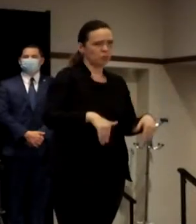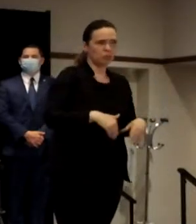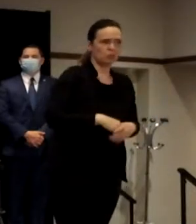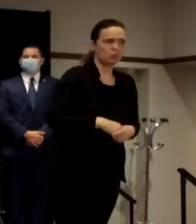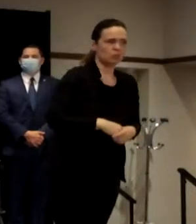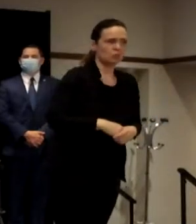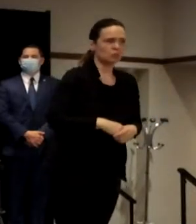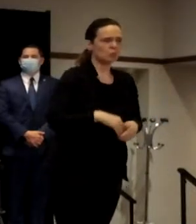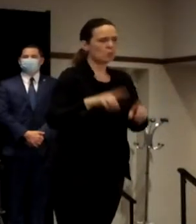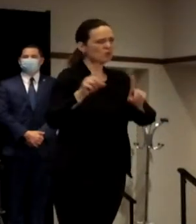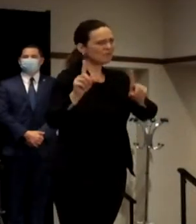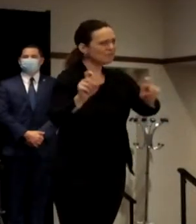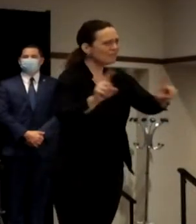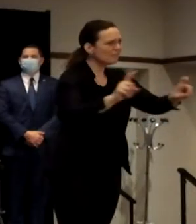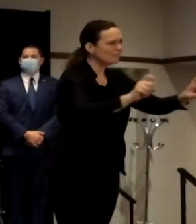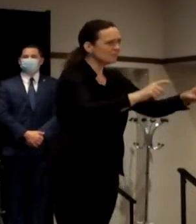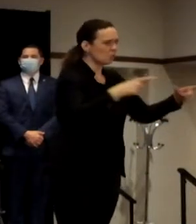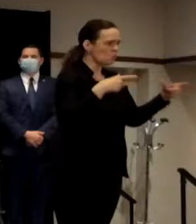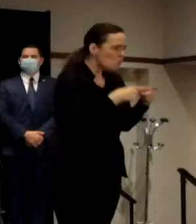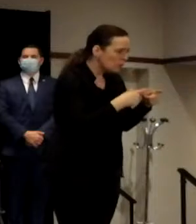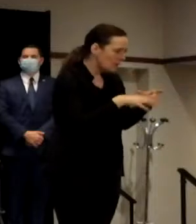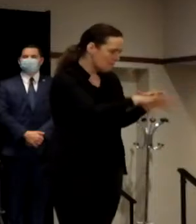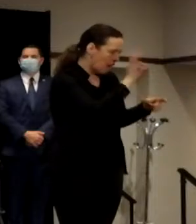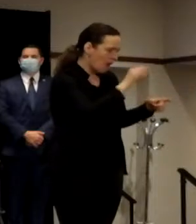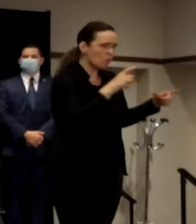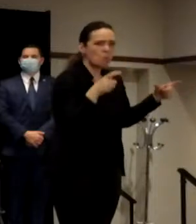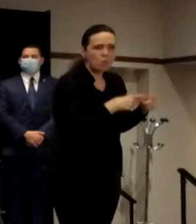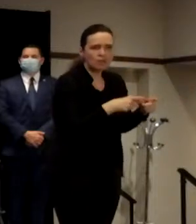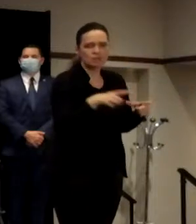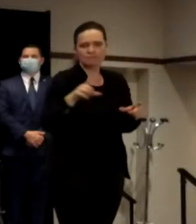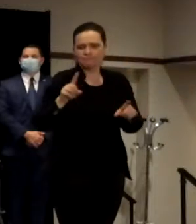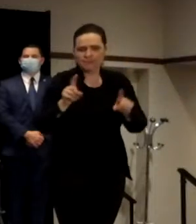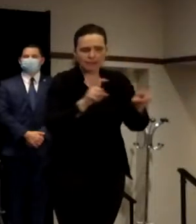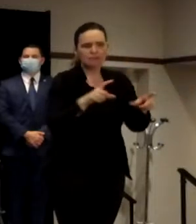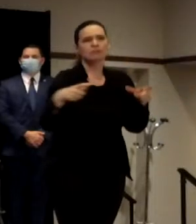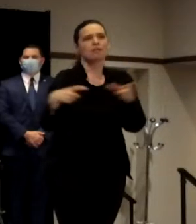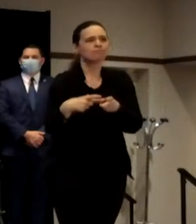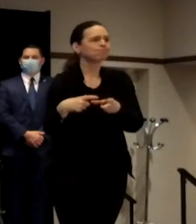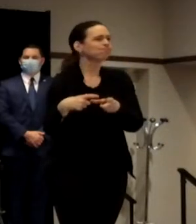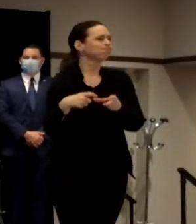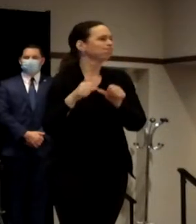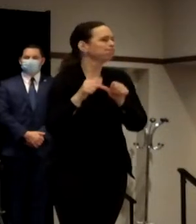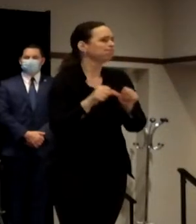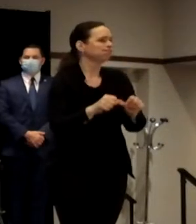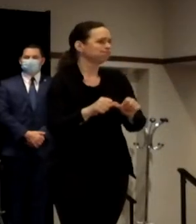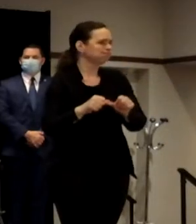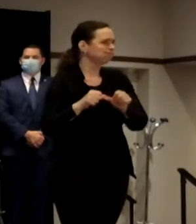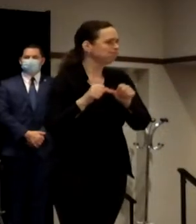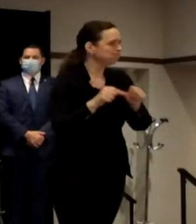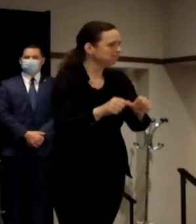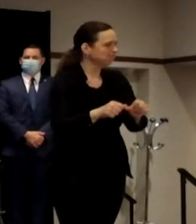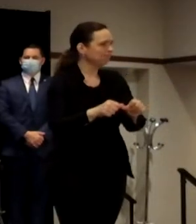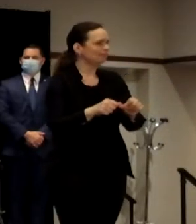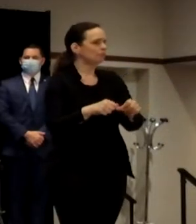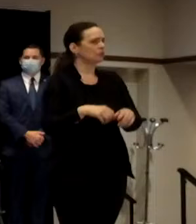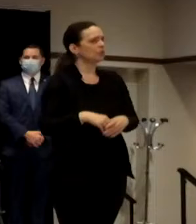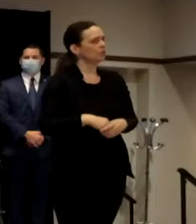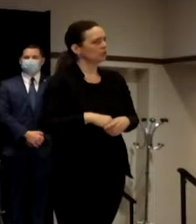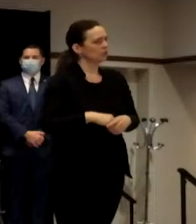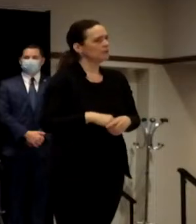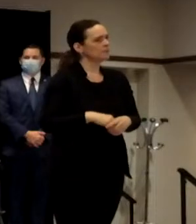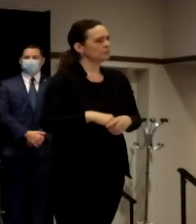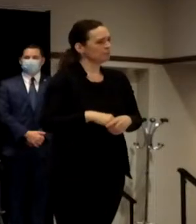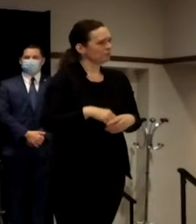and isolation, quarantine. All the mitigation processes, including now, which we are so proud of, is